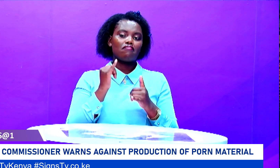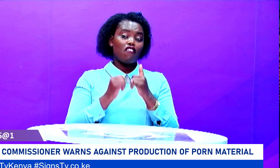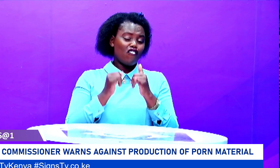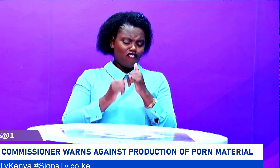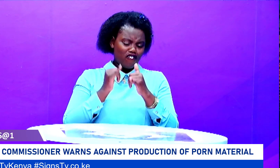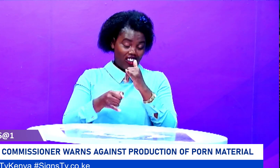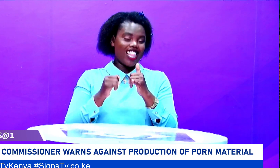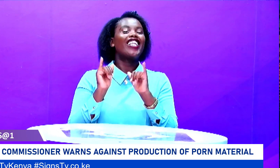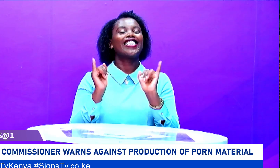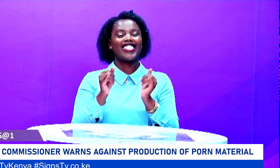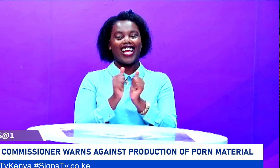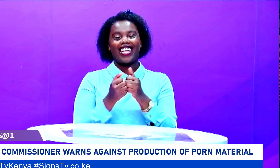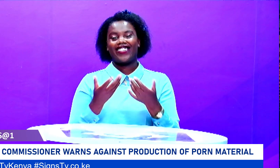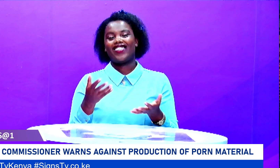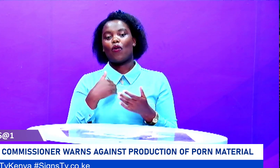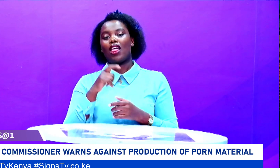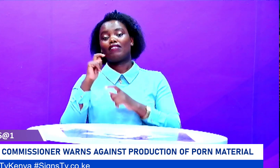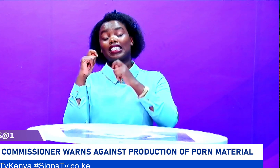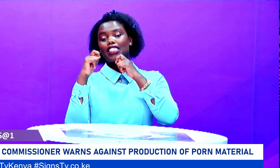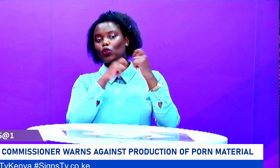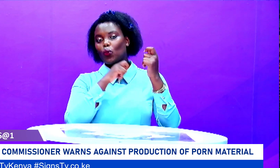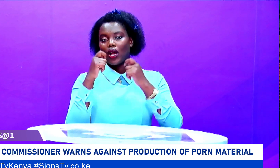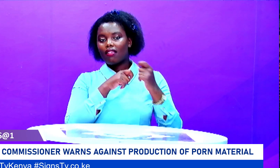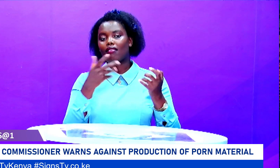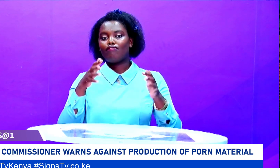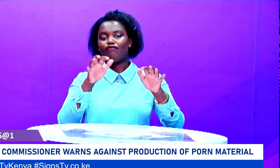good picture of responsibility. On other news,